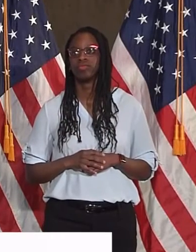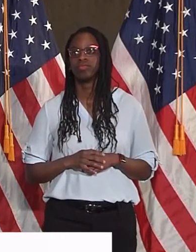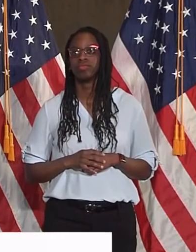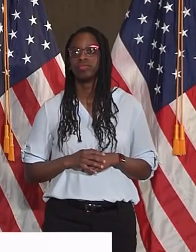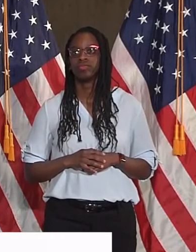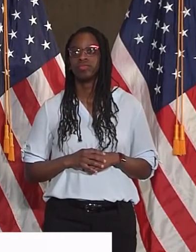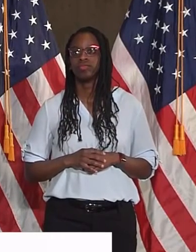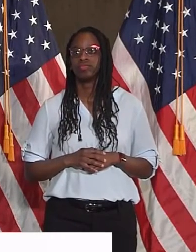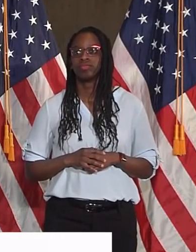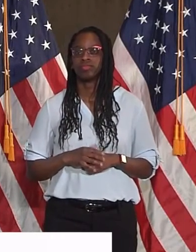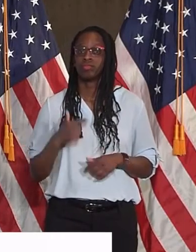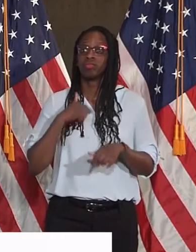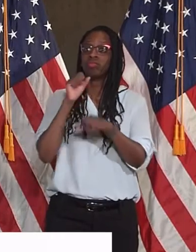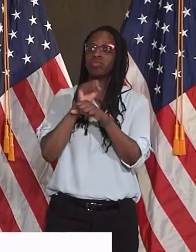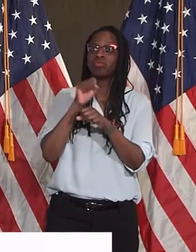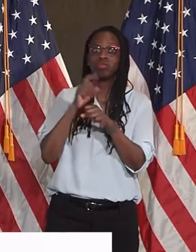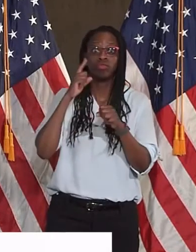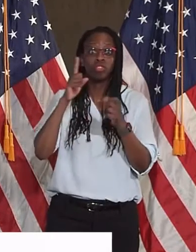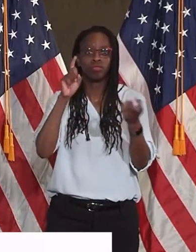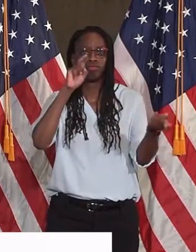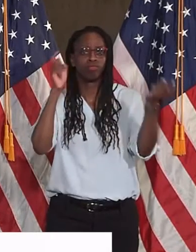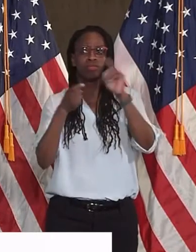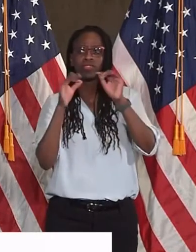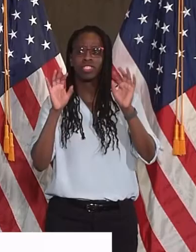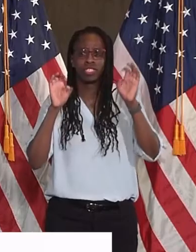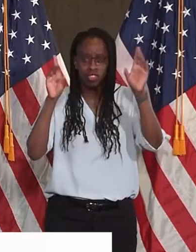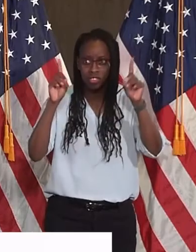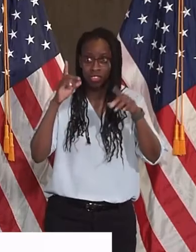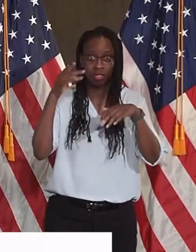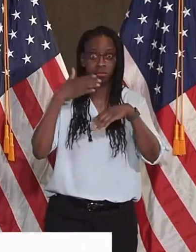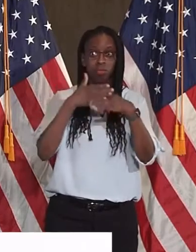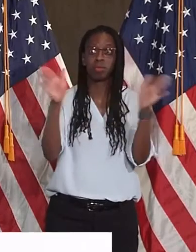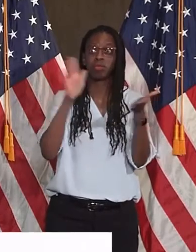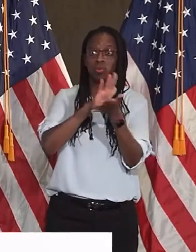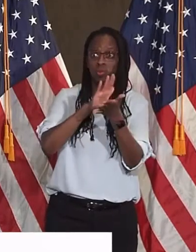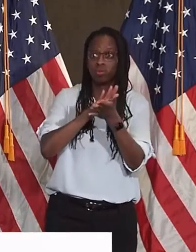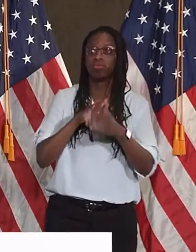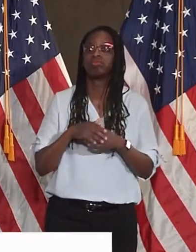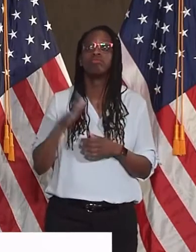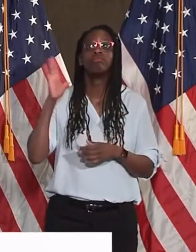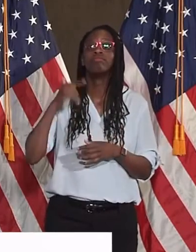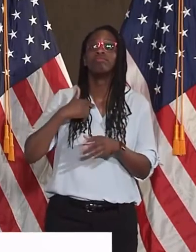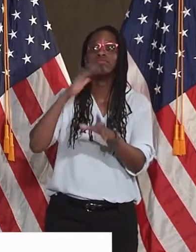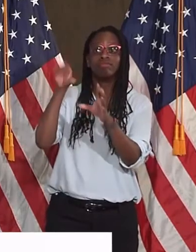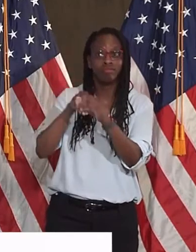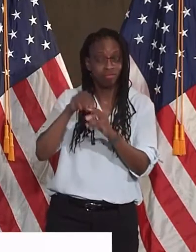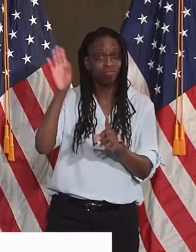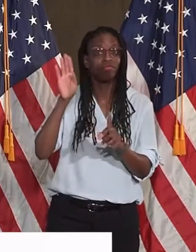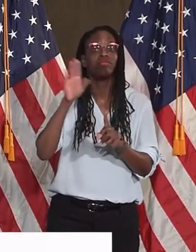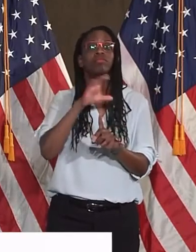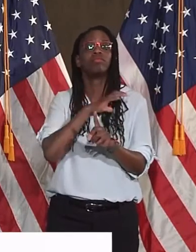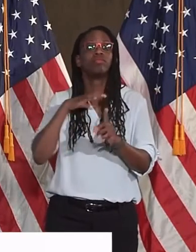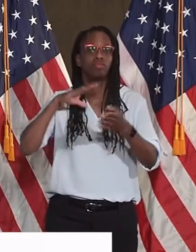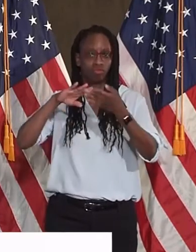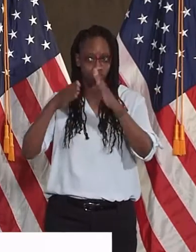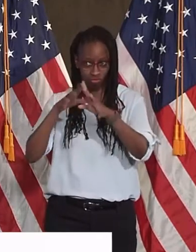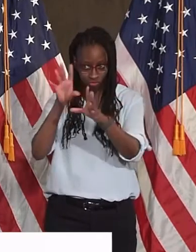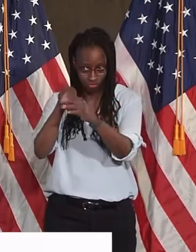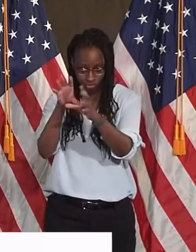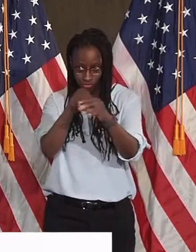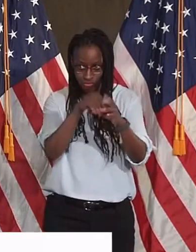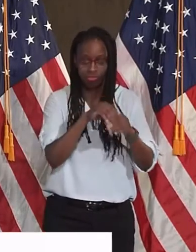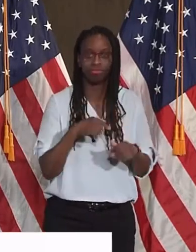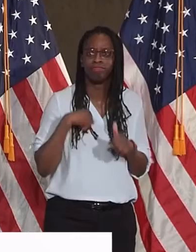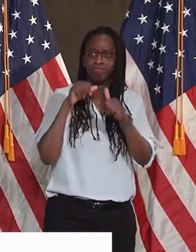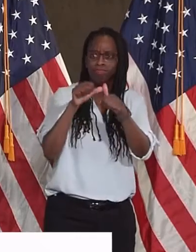woman to represent District 7, the heart of our city. I continued my fight for economic justice